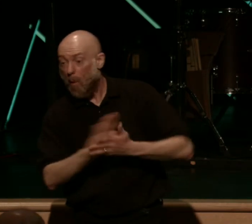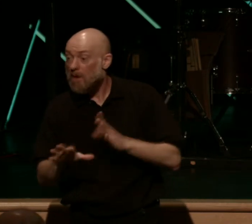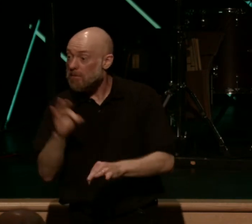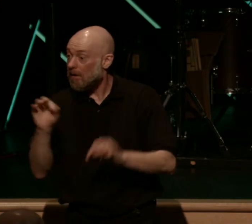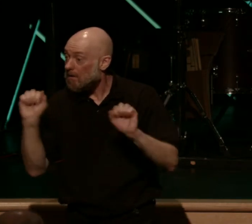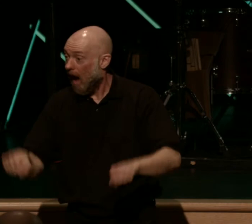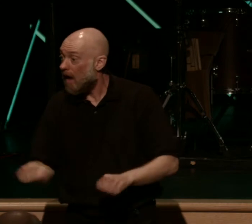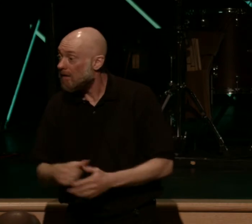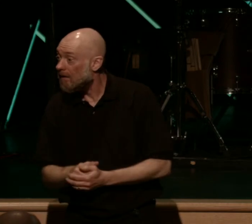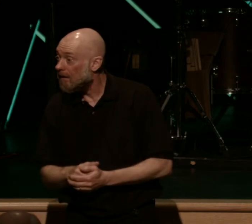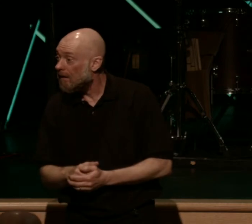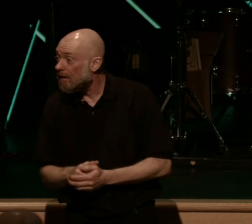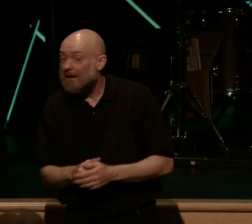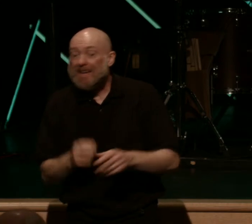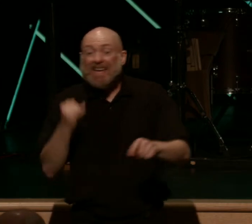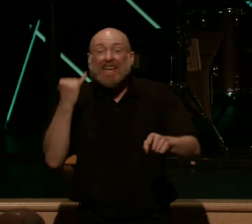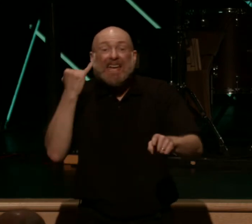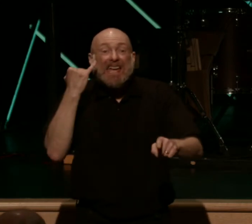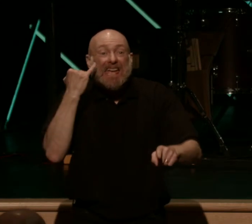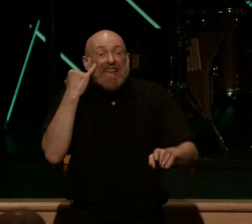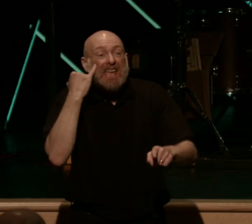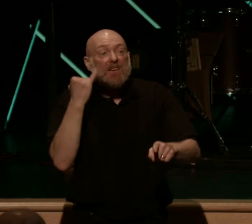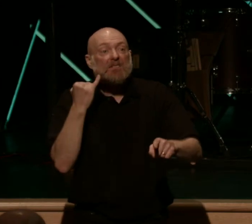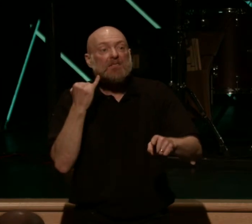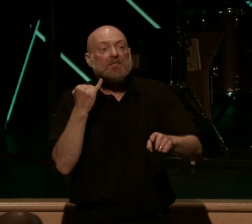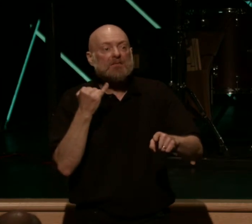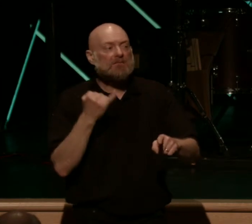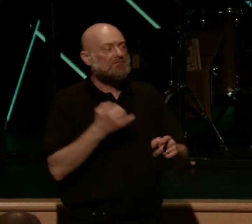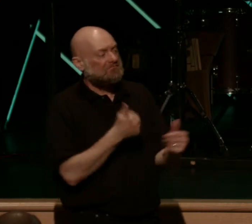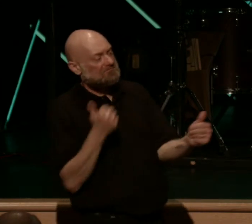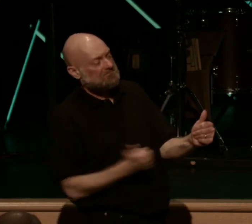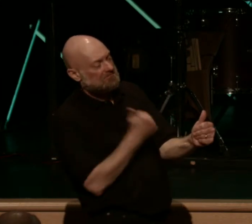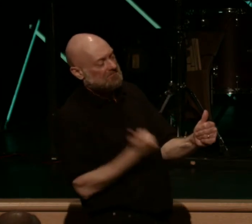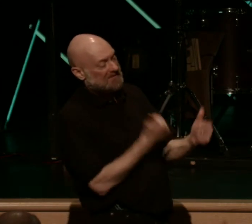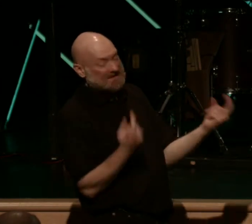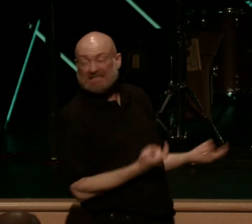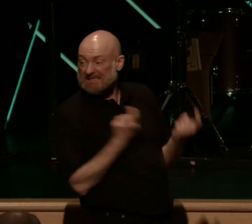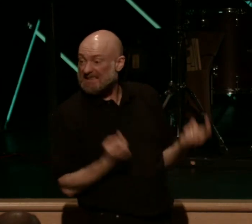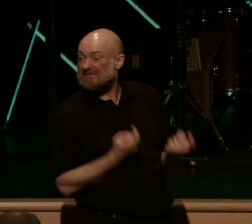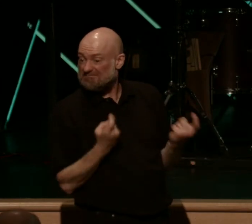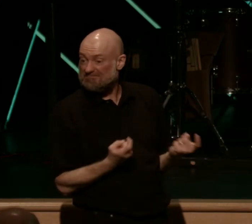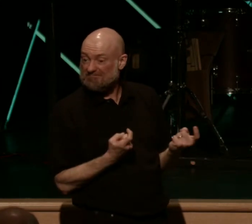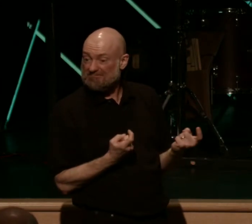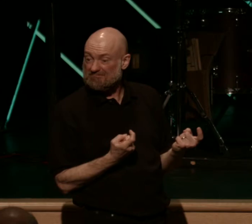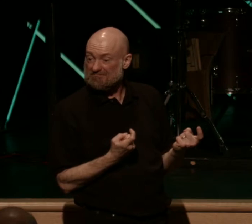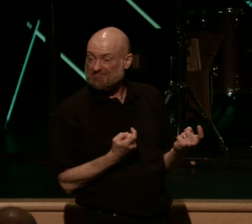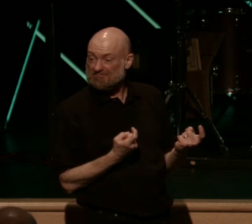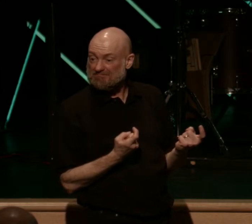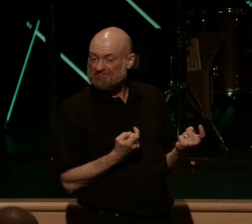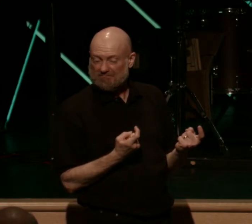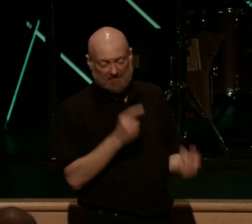We quench the Spirit by pursuing lifestyles of sin. Do not quench the